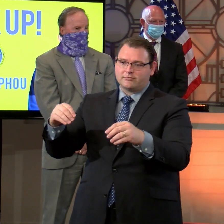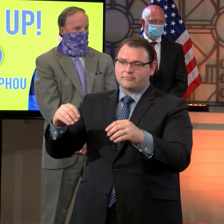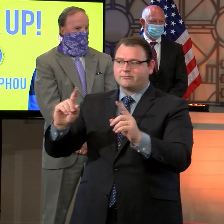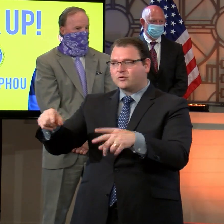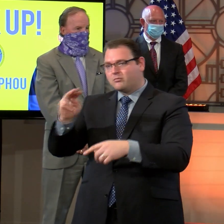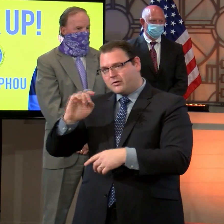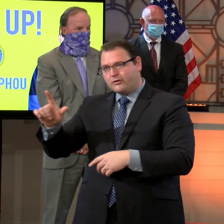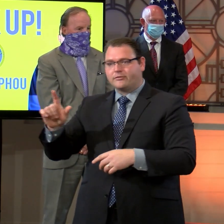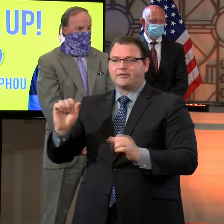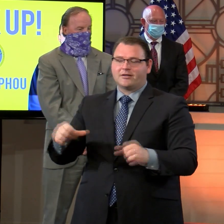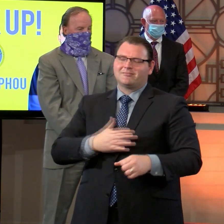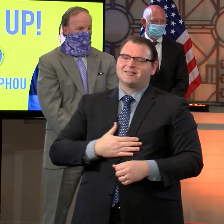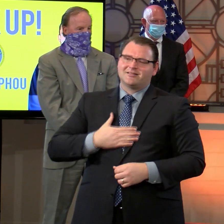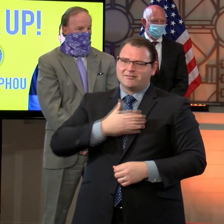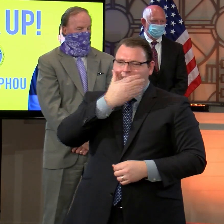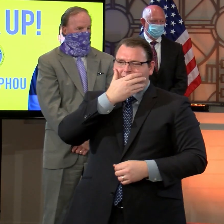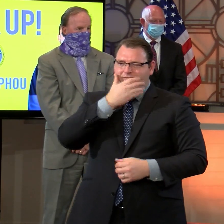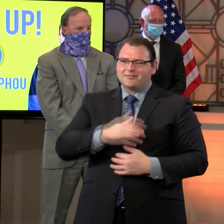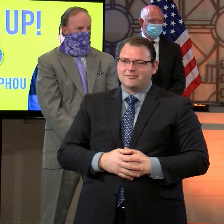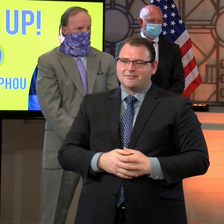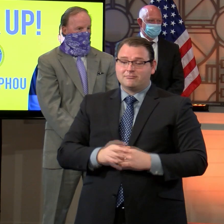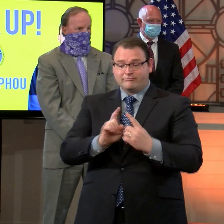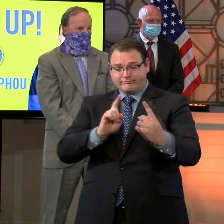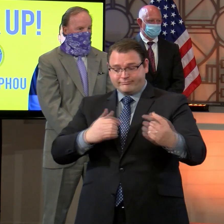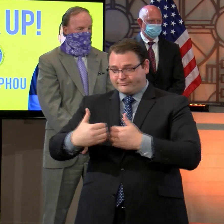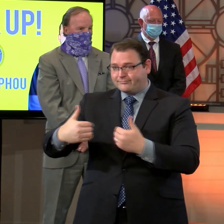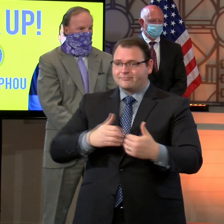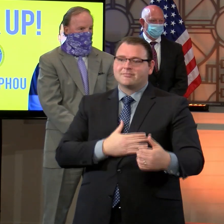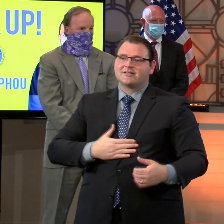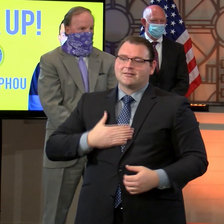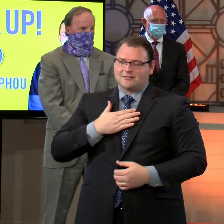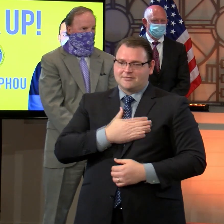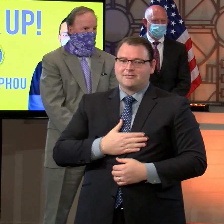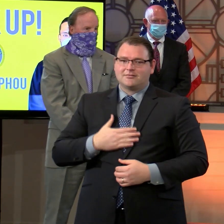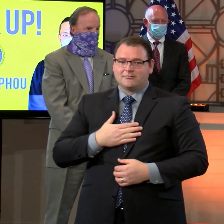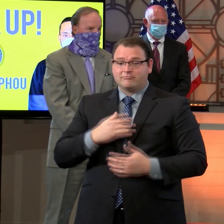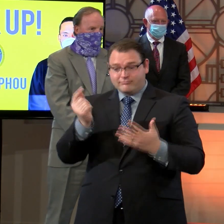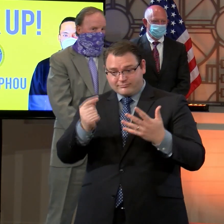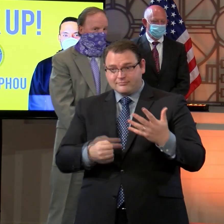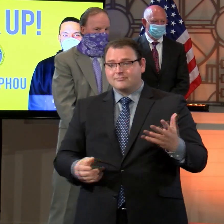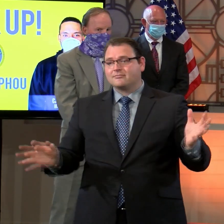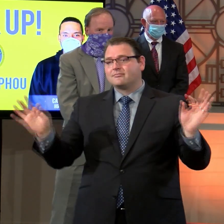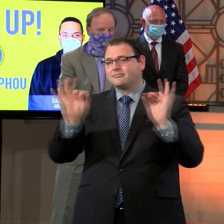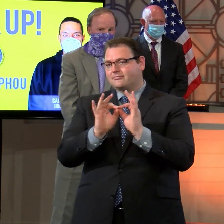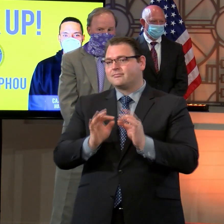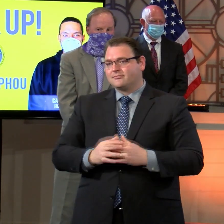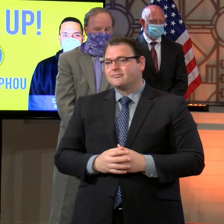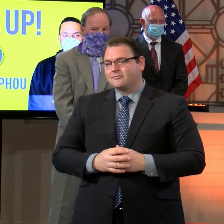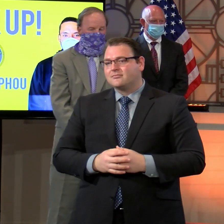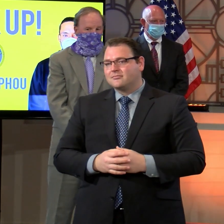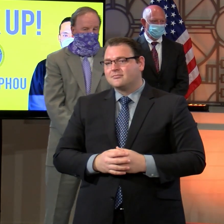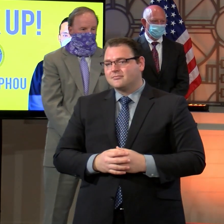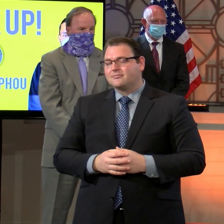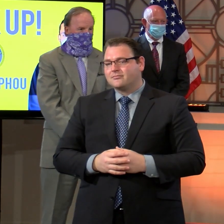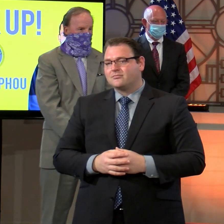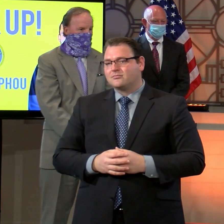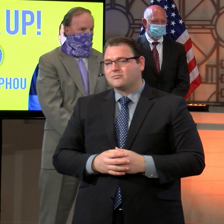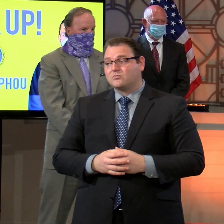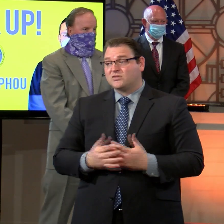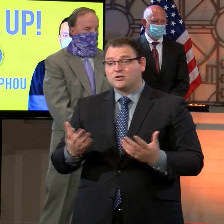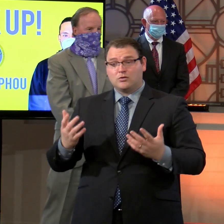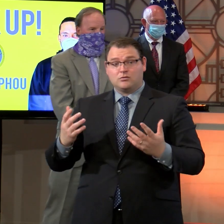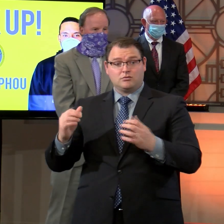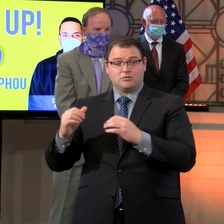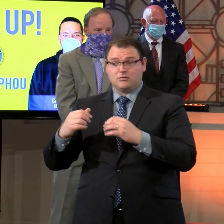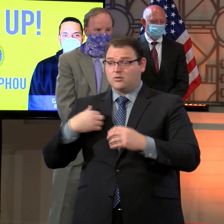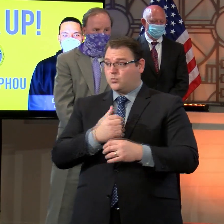Please engage in social distancing. All of those things are critically important because collectively, I think we've done well.